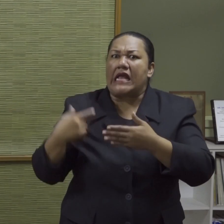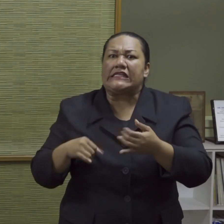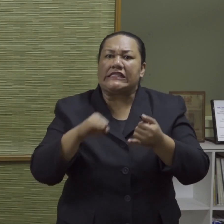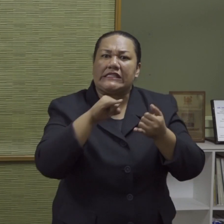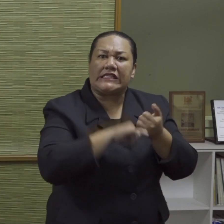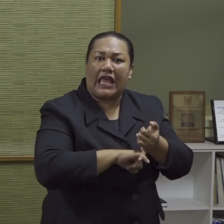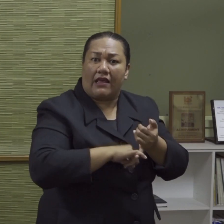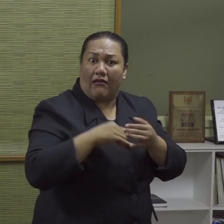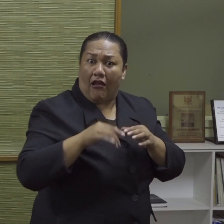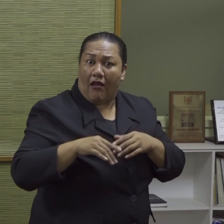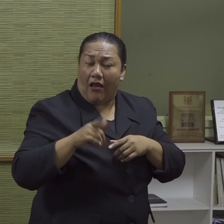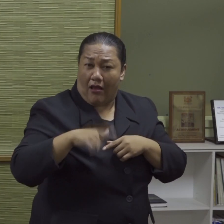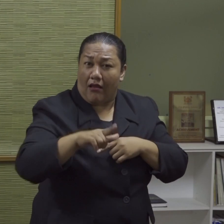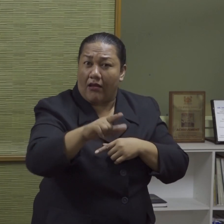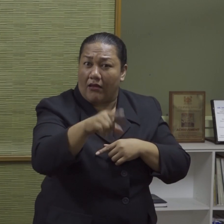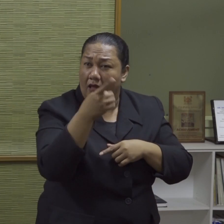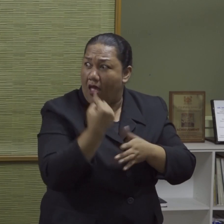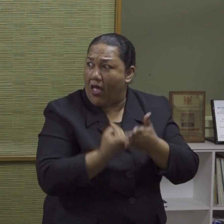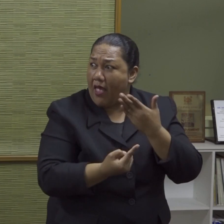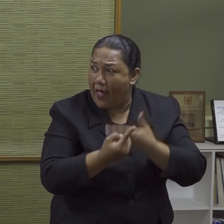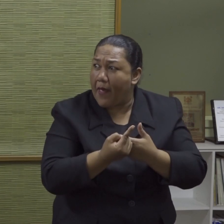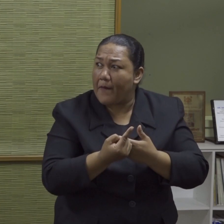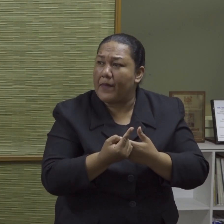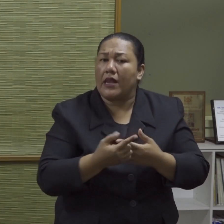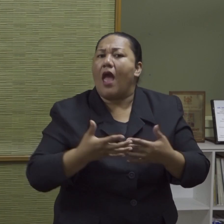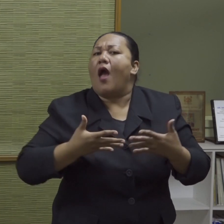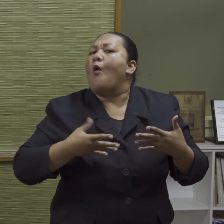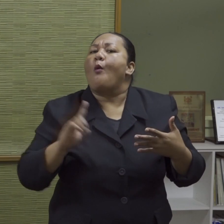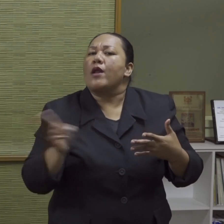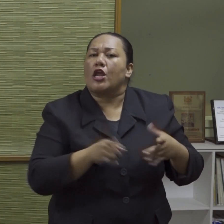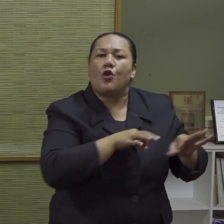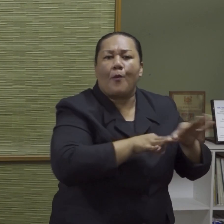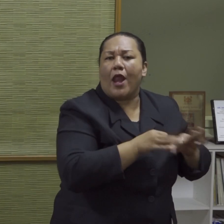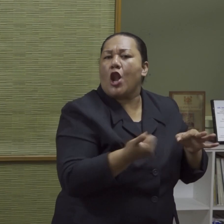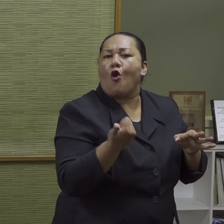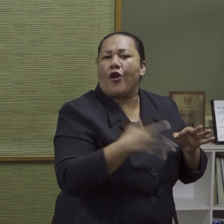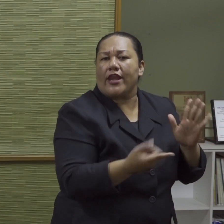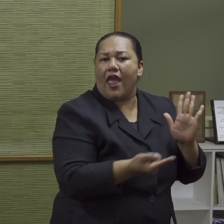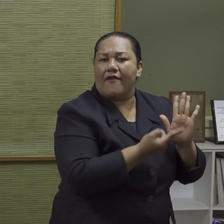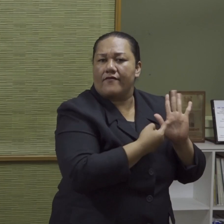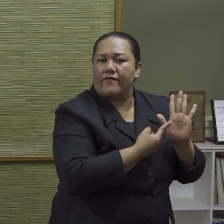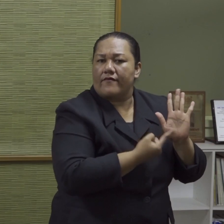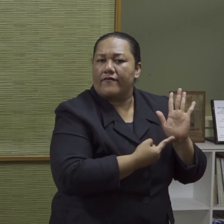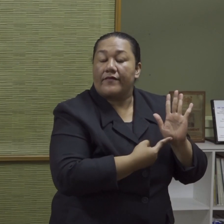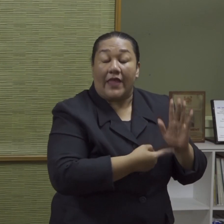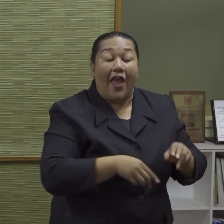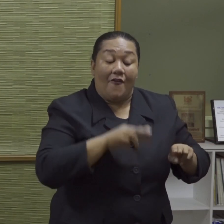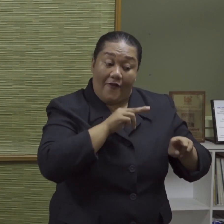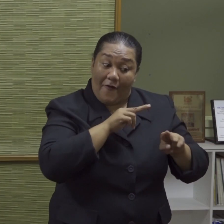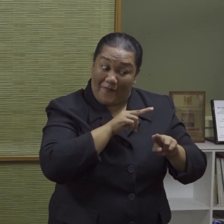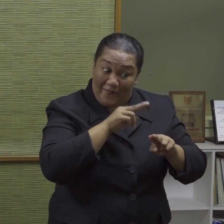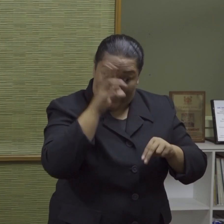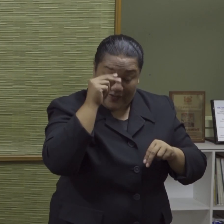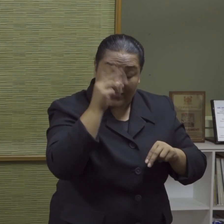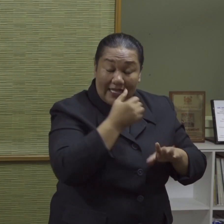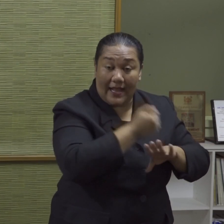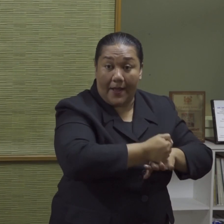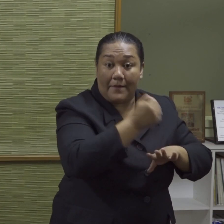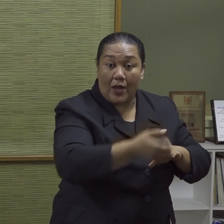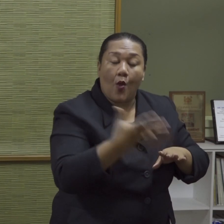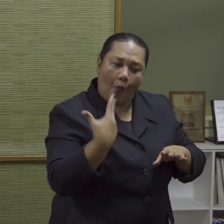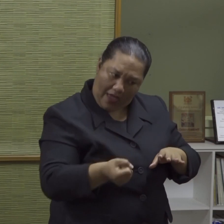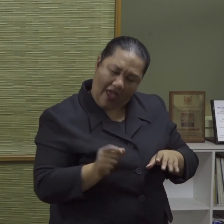what mechanism have been put in place to prevent this? For Fijian government, we have our standard operating procedure